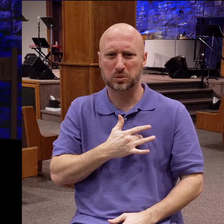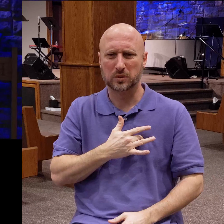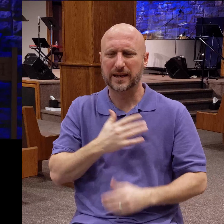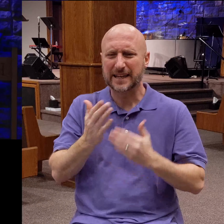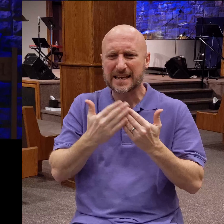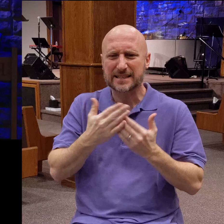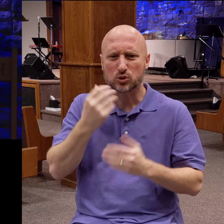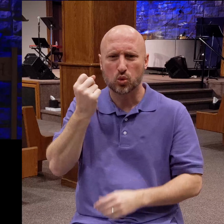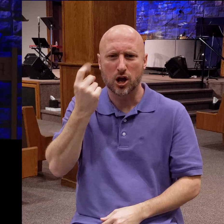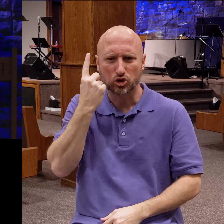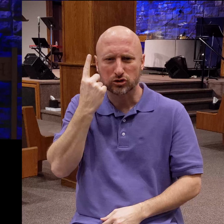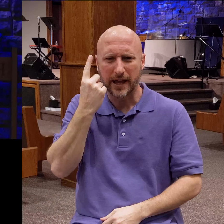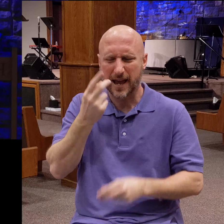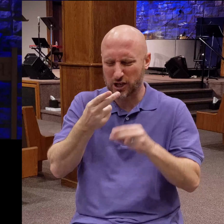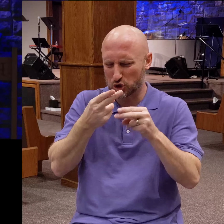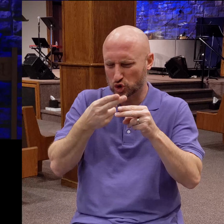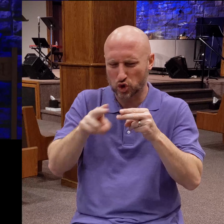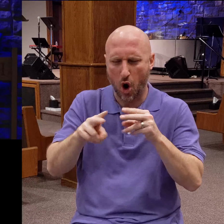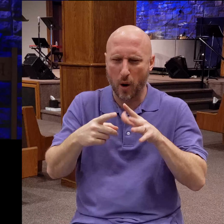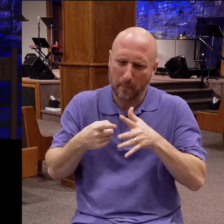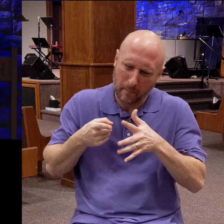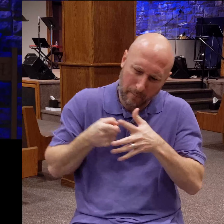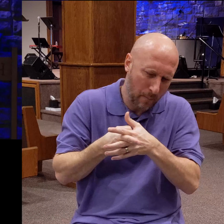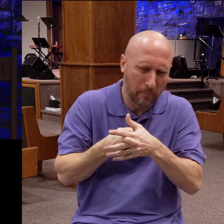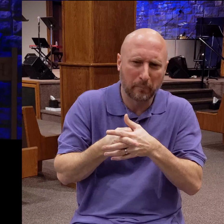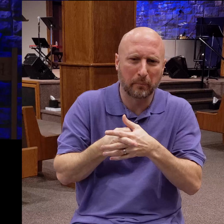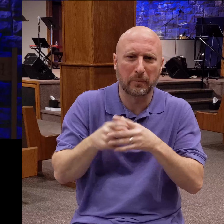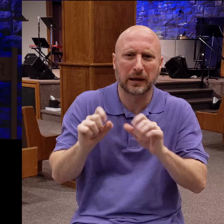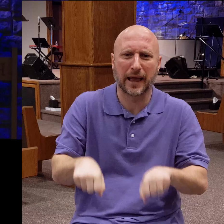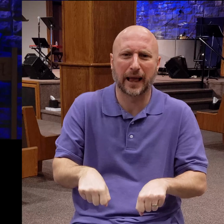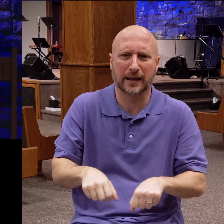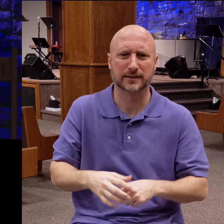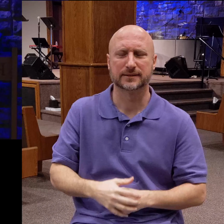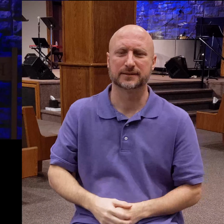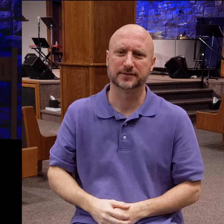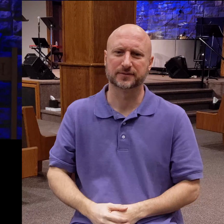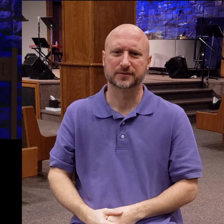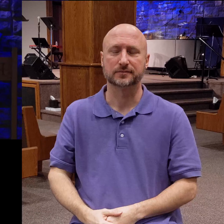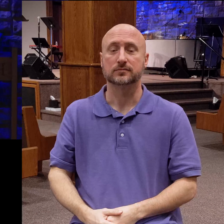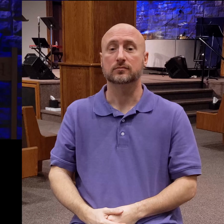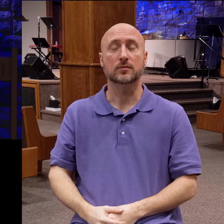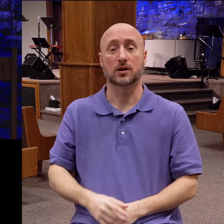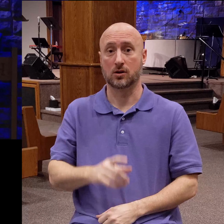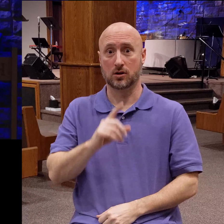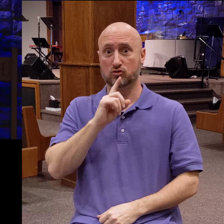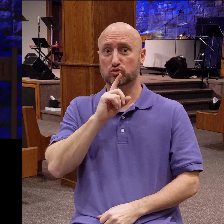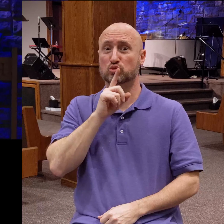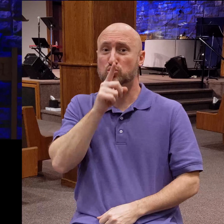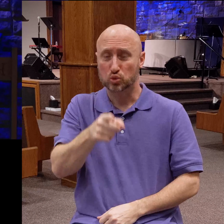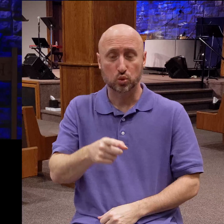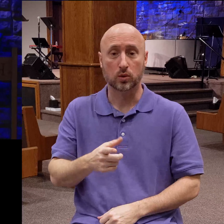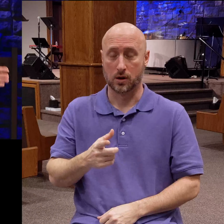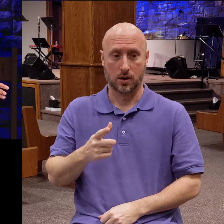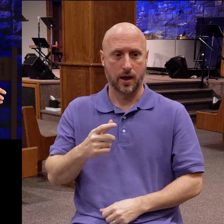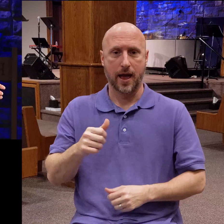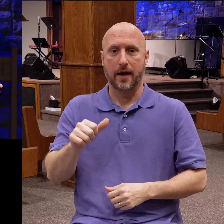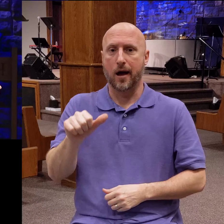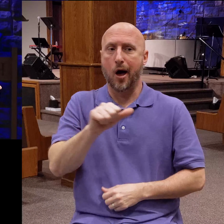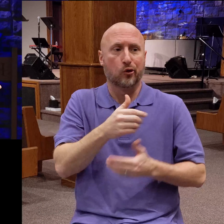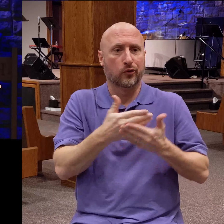It is so sharp. You know, it is so true that all of those other things